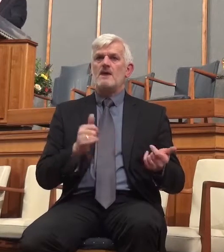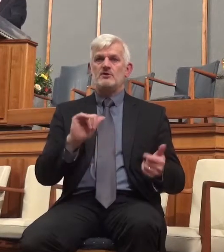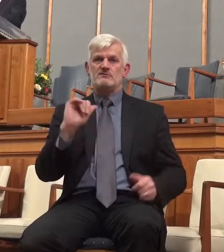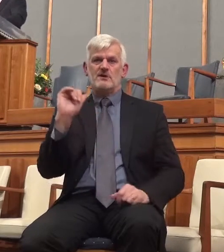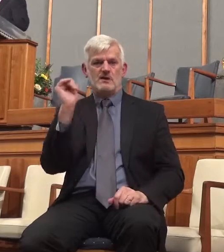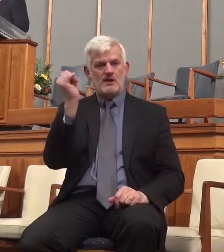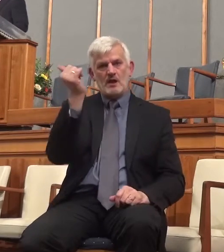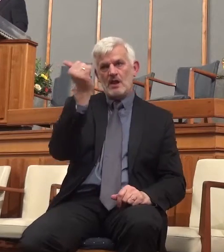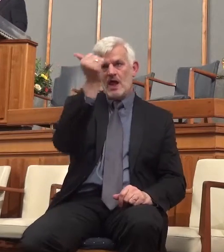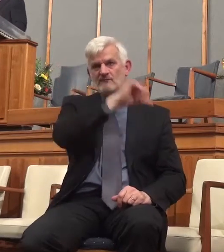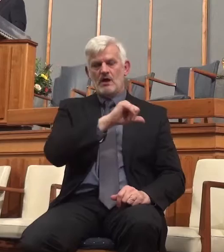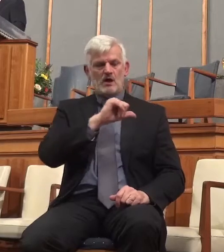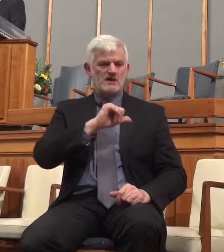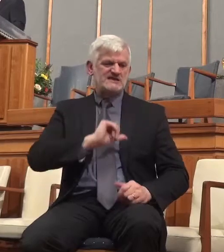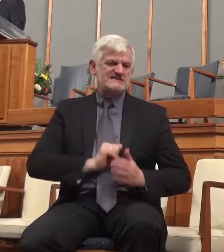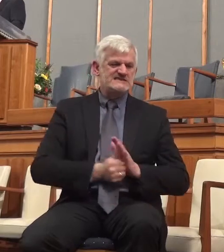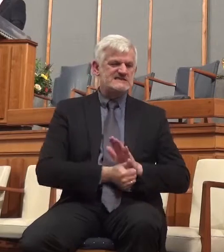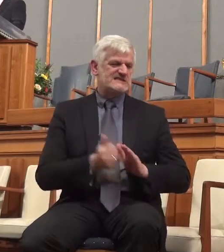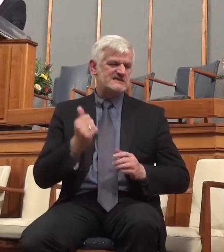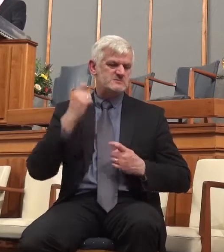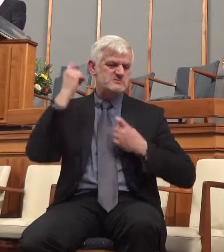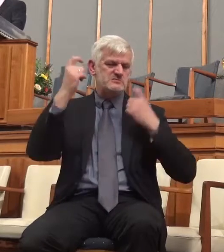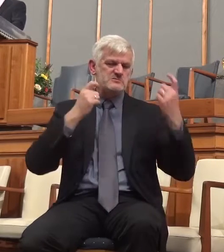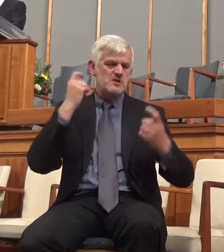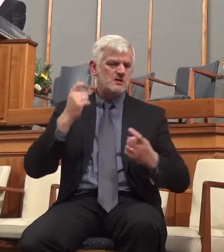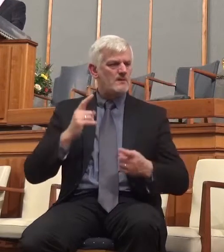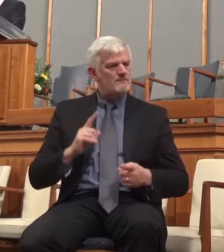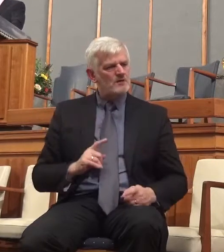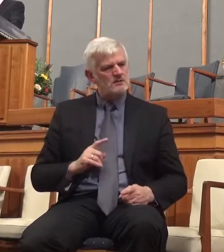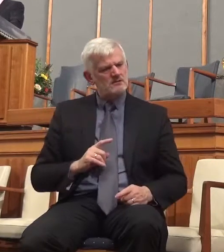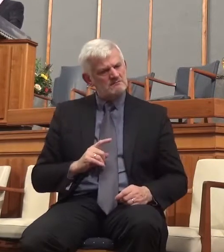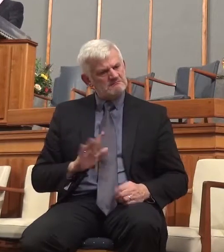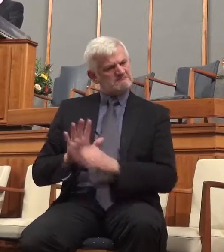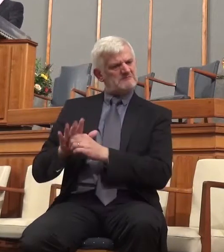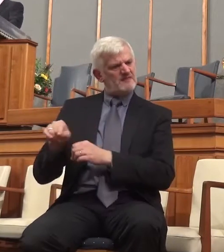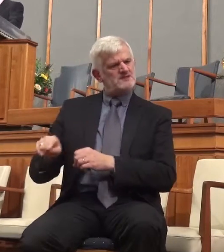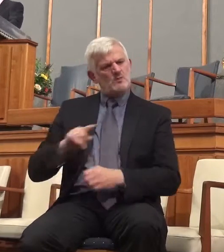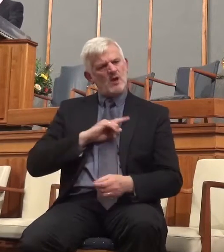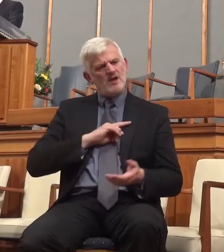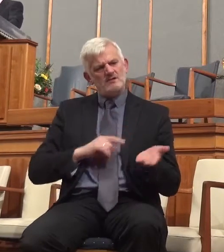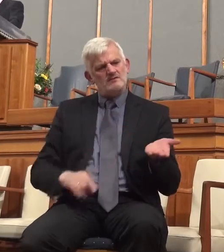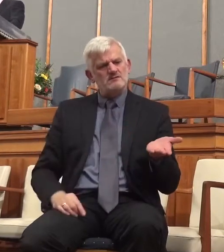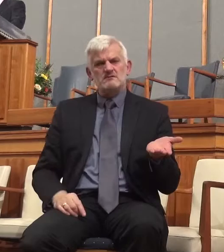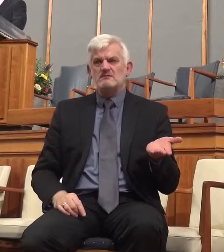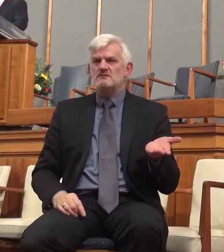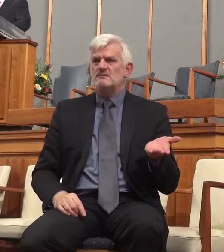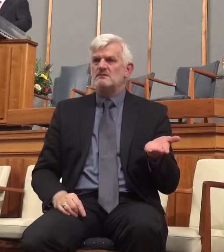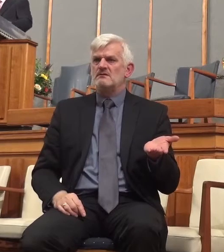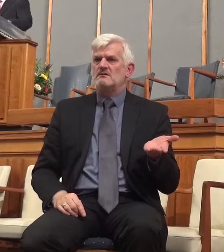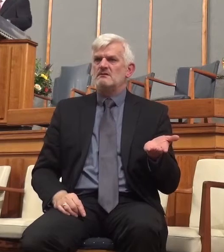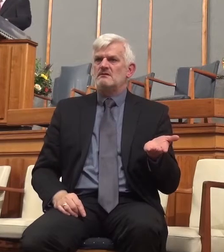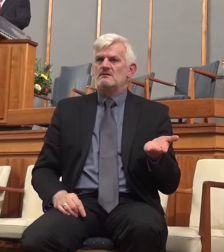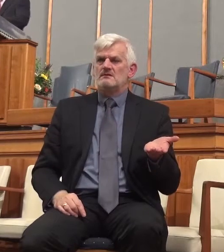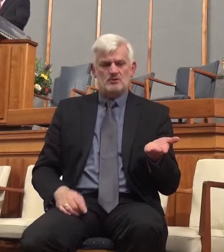gifted, intellectually capable. Why shut out all of life and the creator